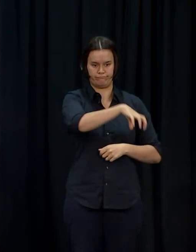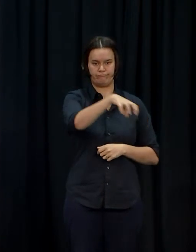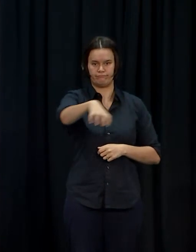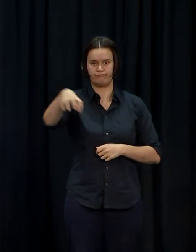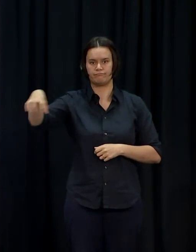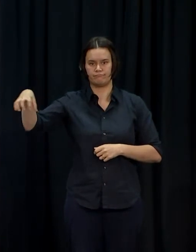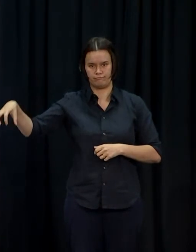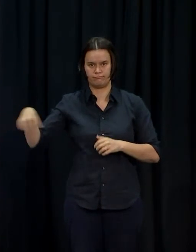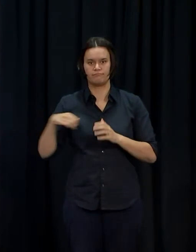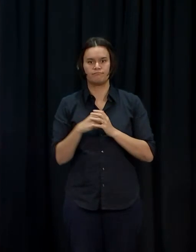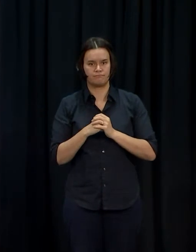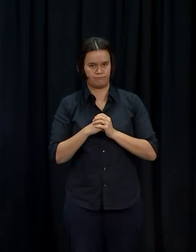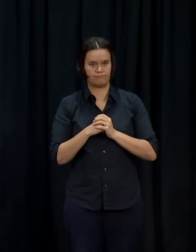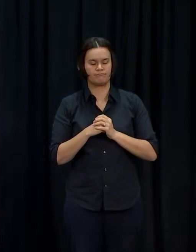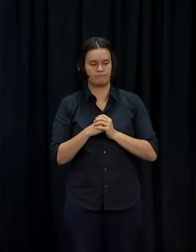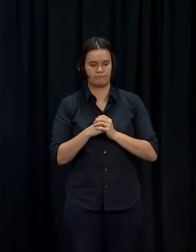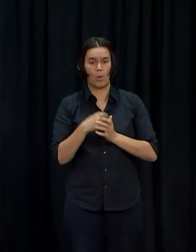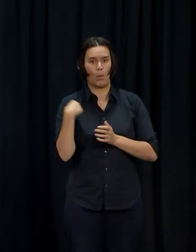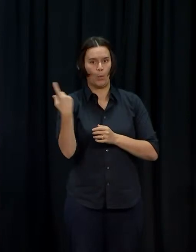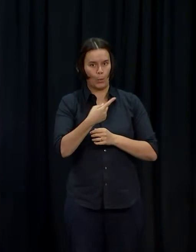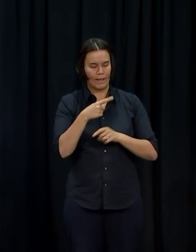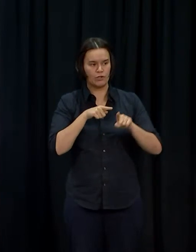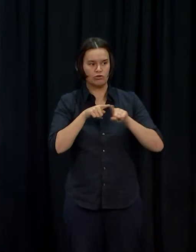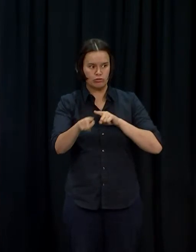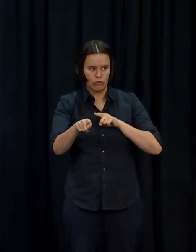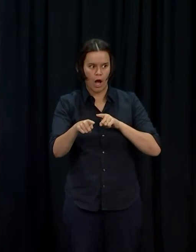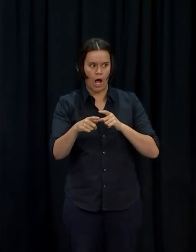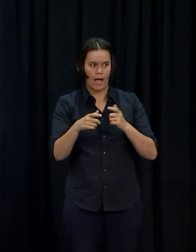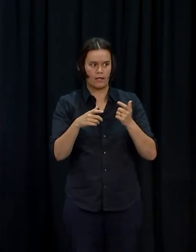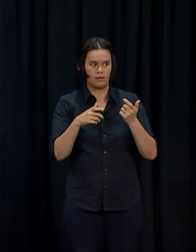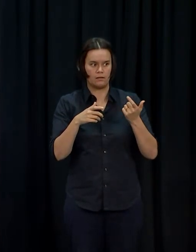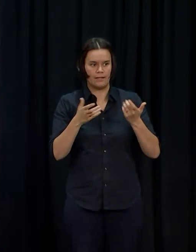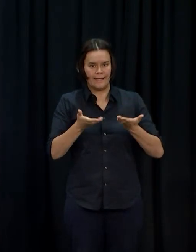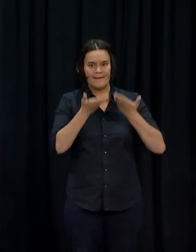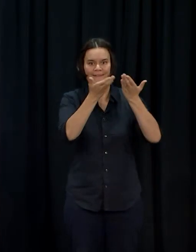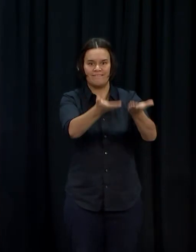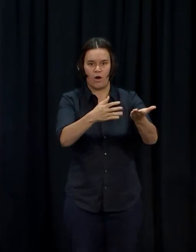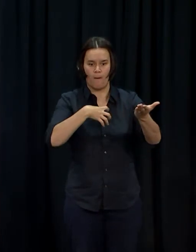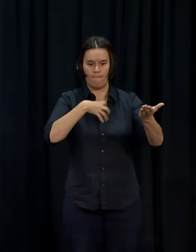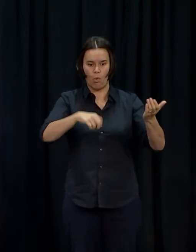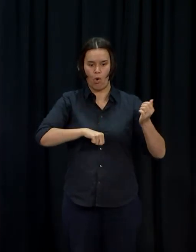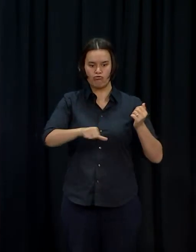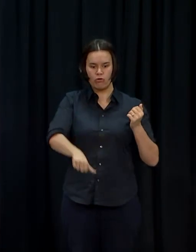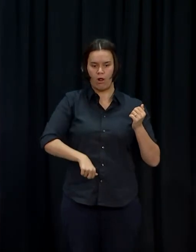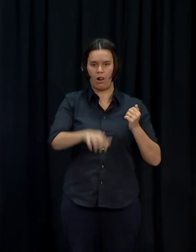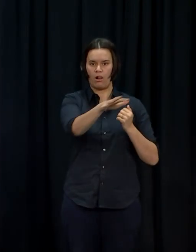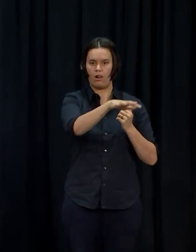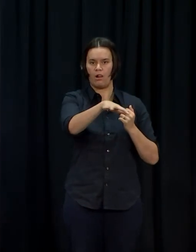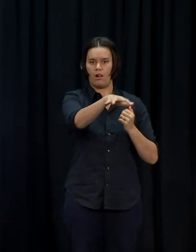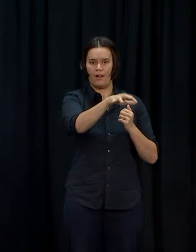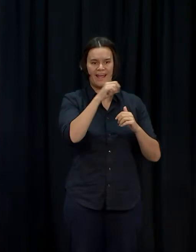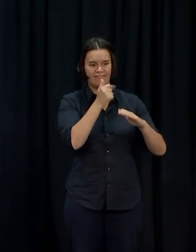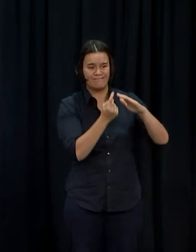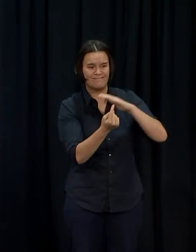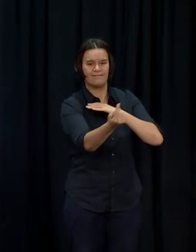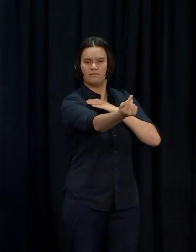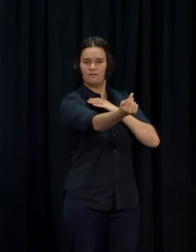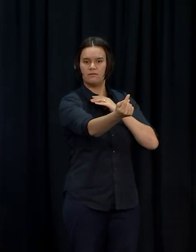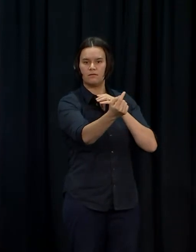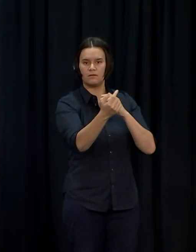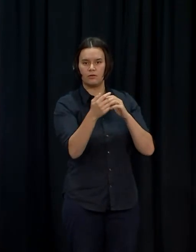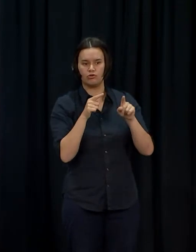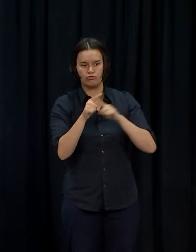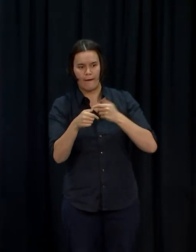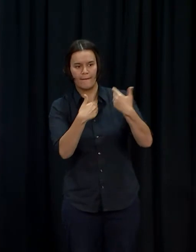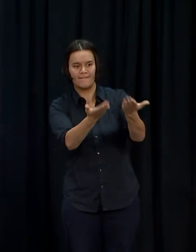at trying to get them into isolated settings because of that. Have you been successful in getting them into the isolated? They're in some